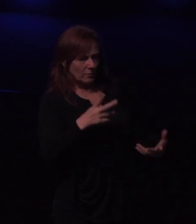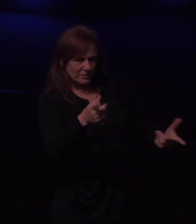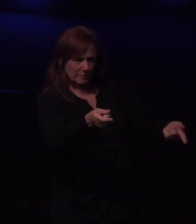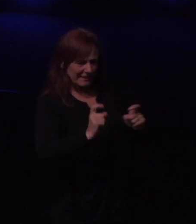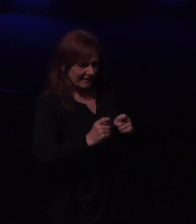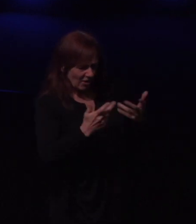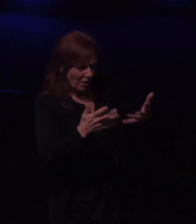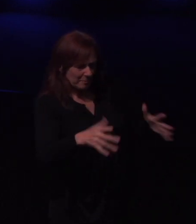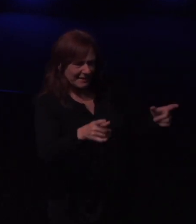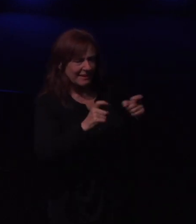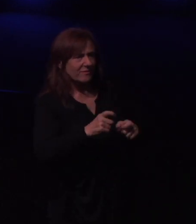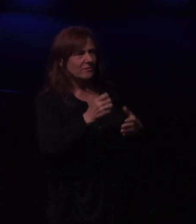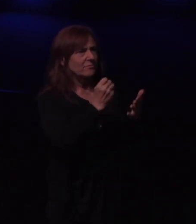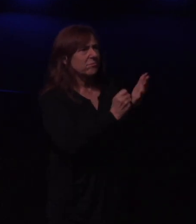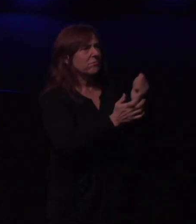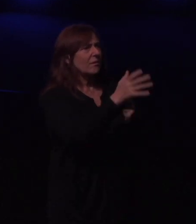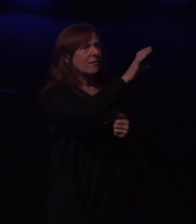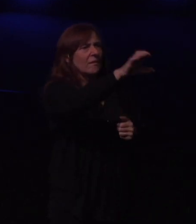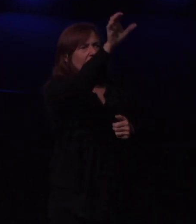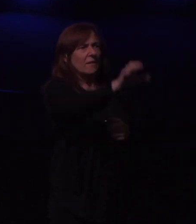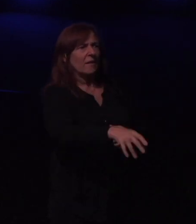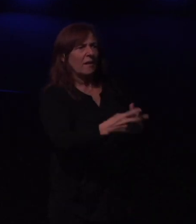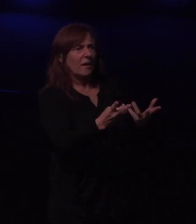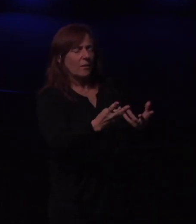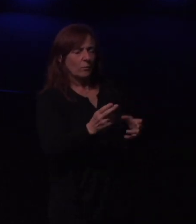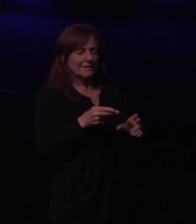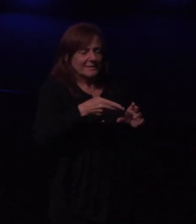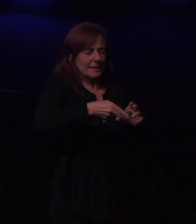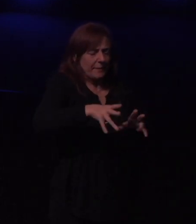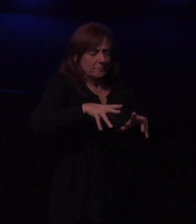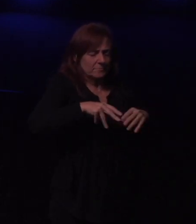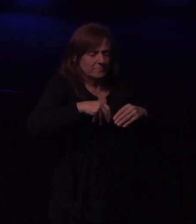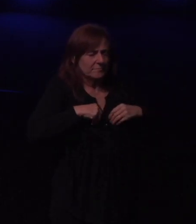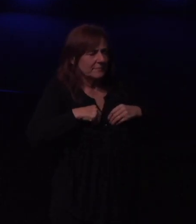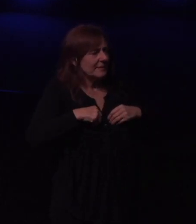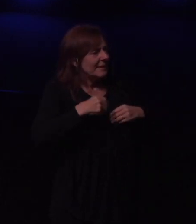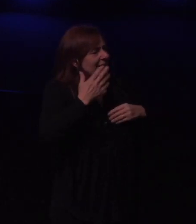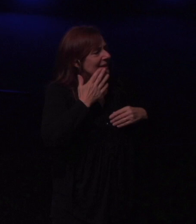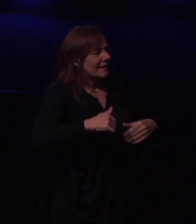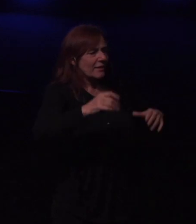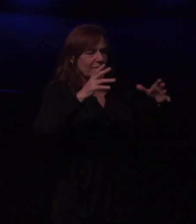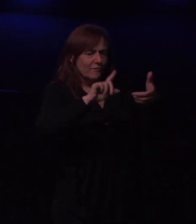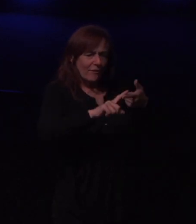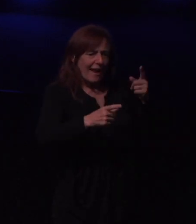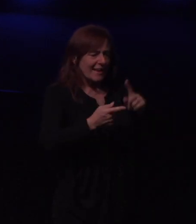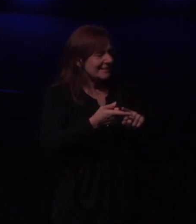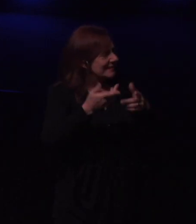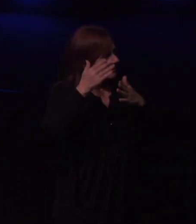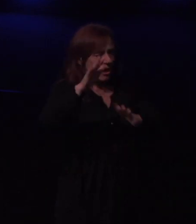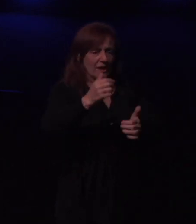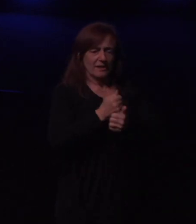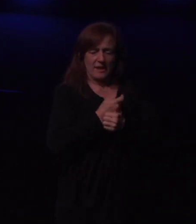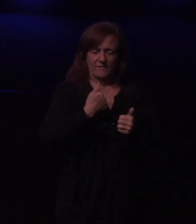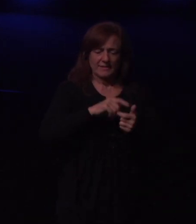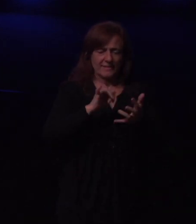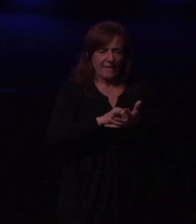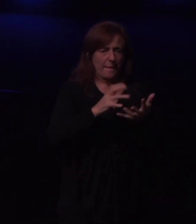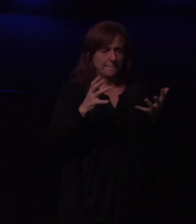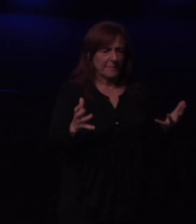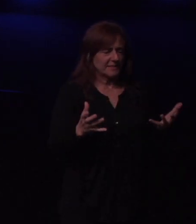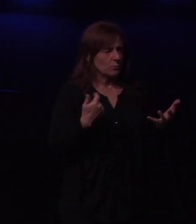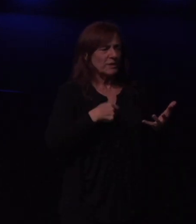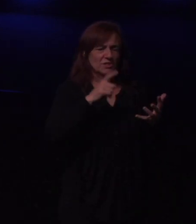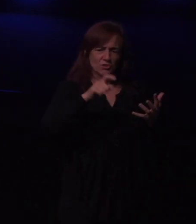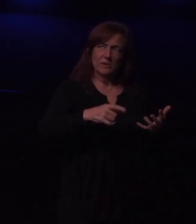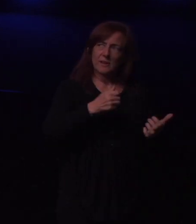given to us. We step into that. "Dear friends, since God loved us that much, we surely ought